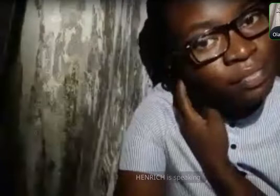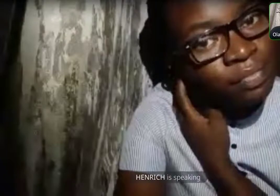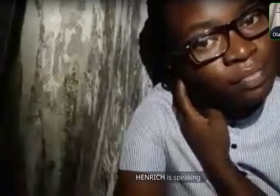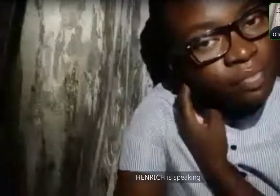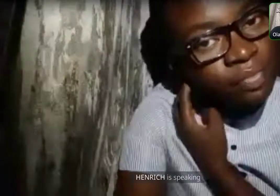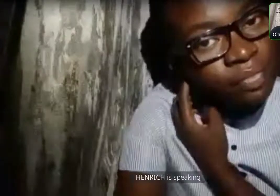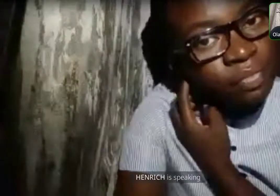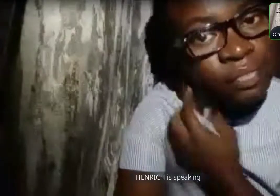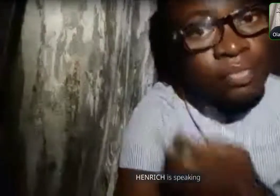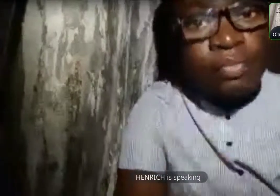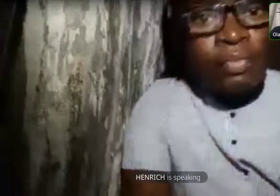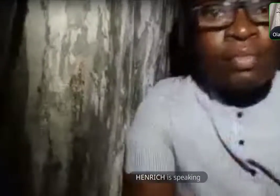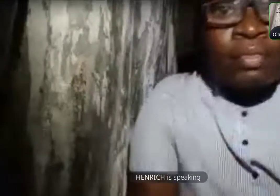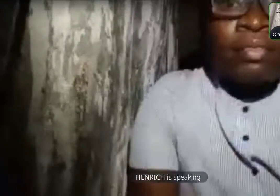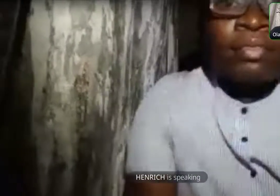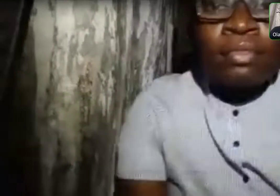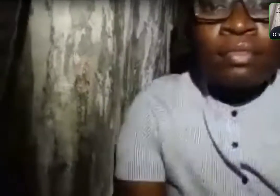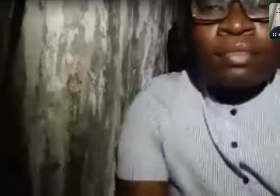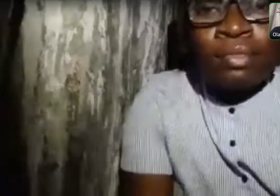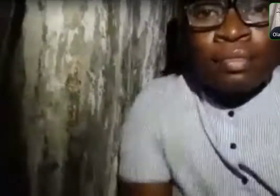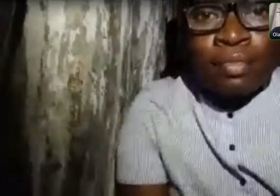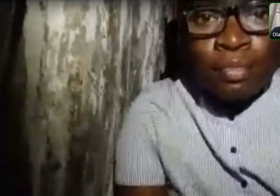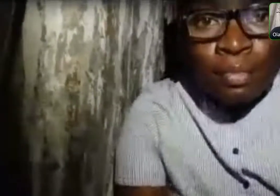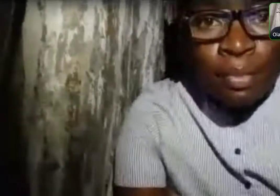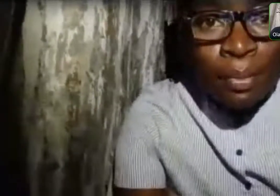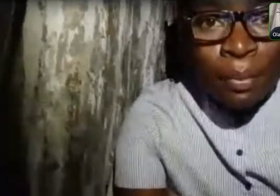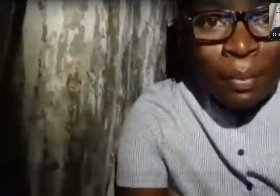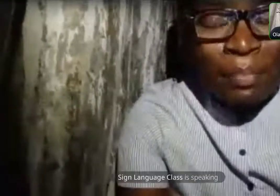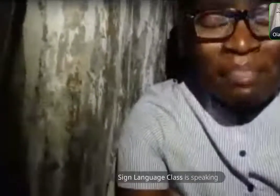fasted within the last 10 minutes so that you all can see Uju.